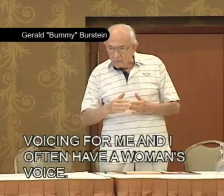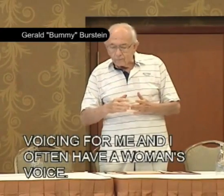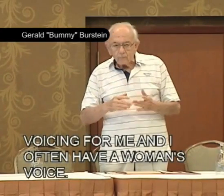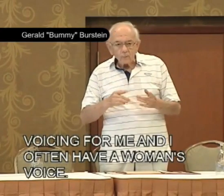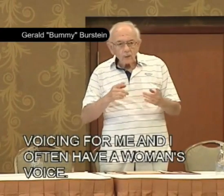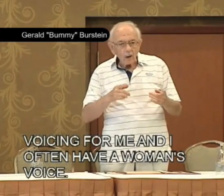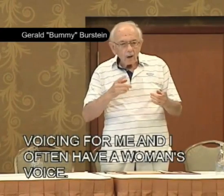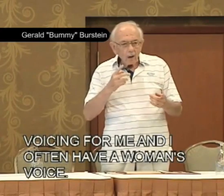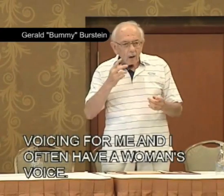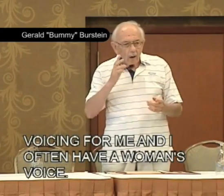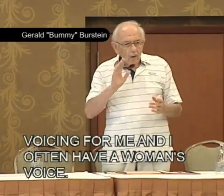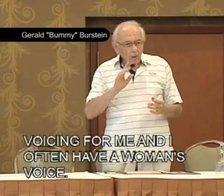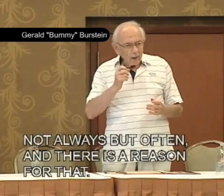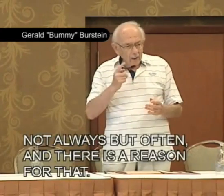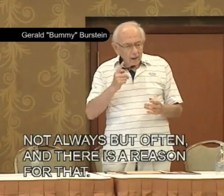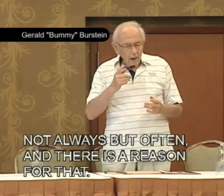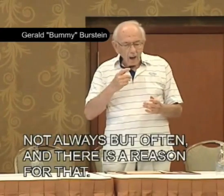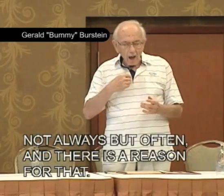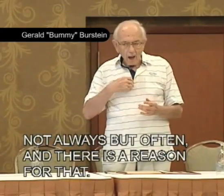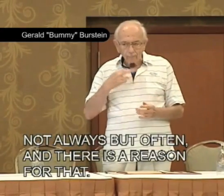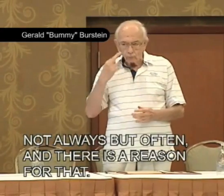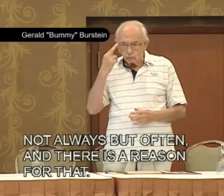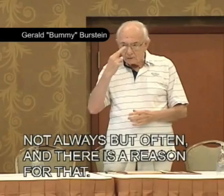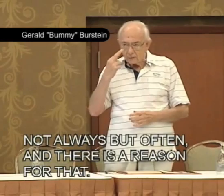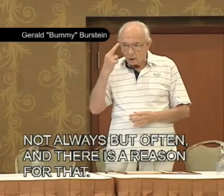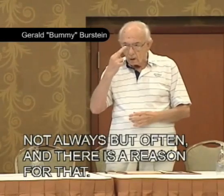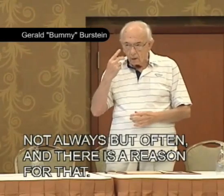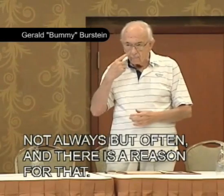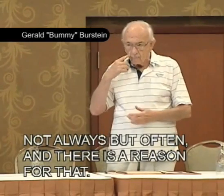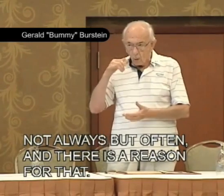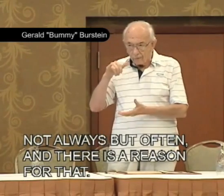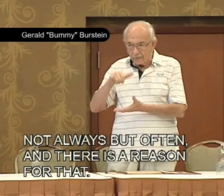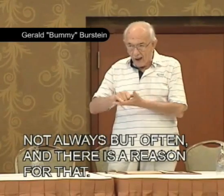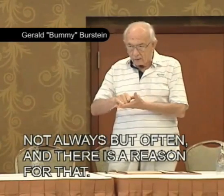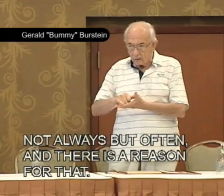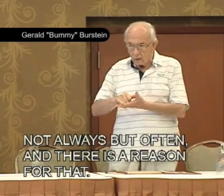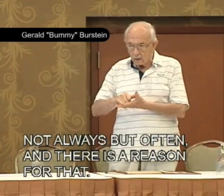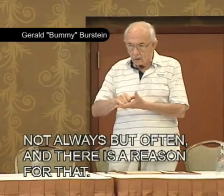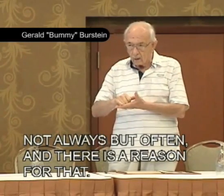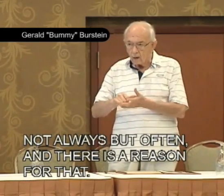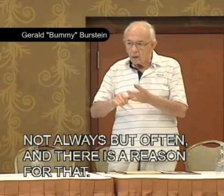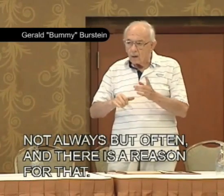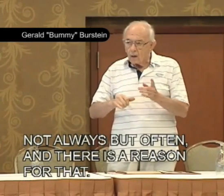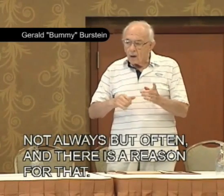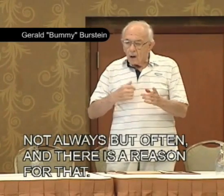not always but often and there is a reason for that.